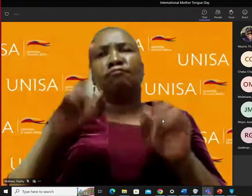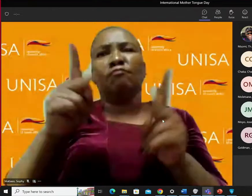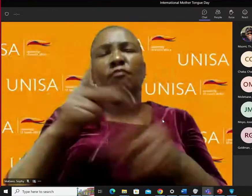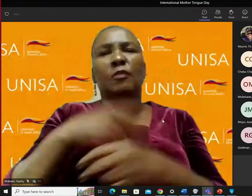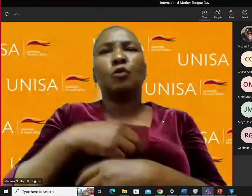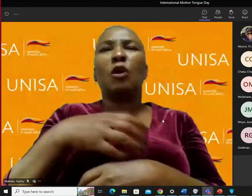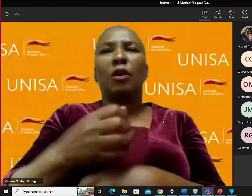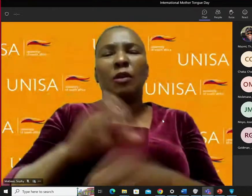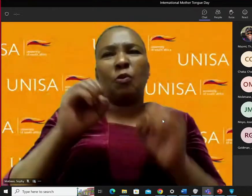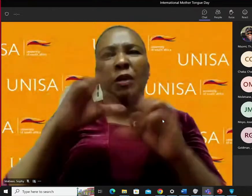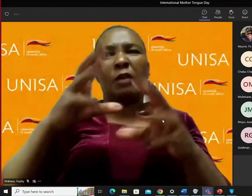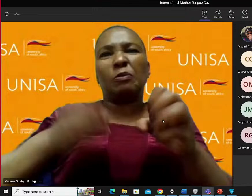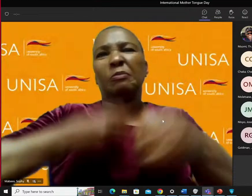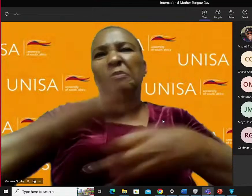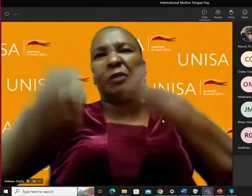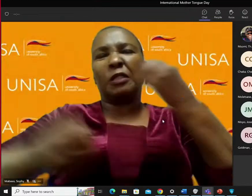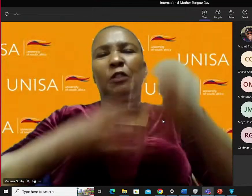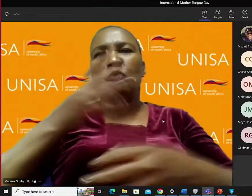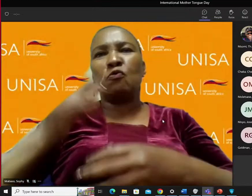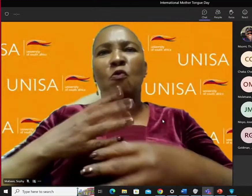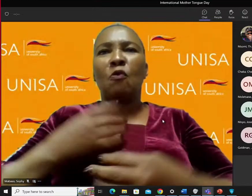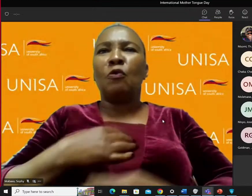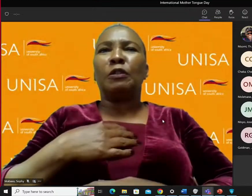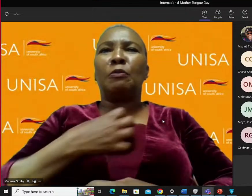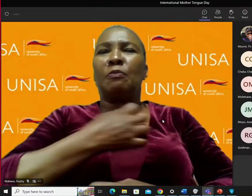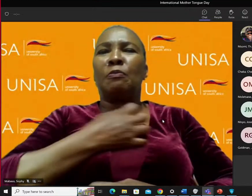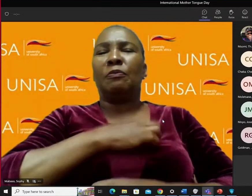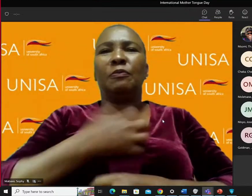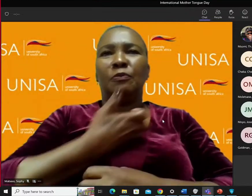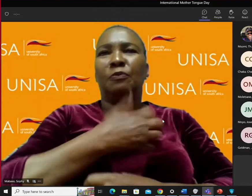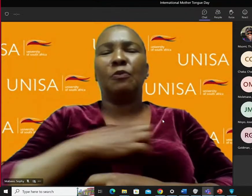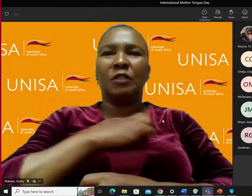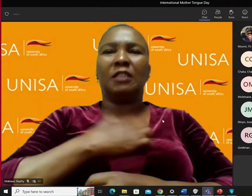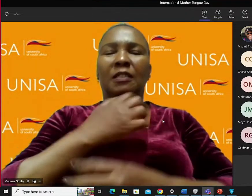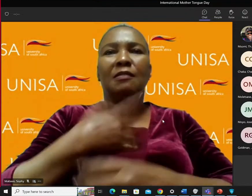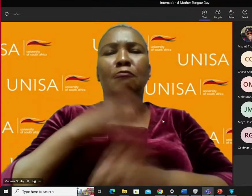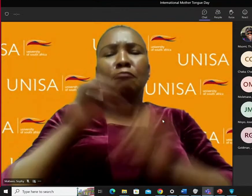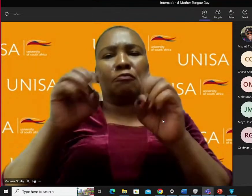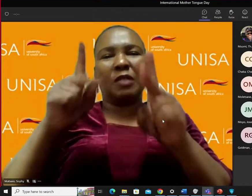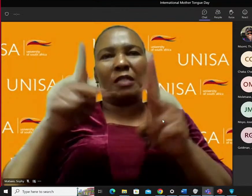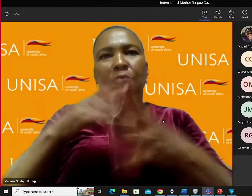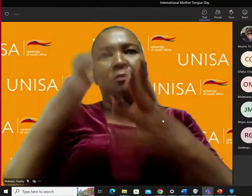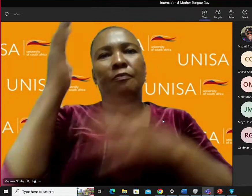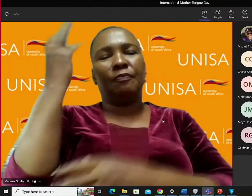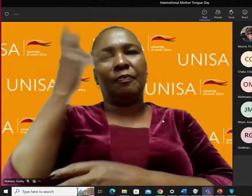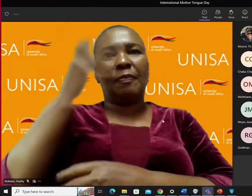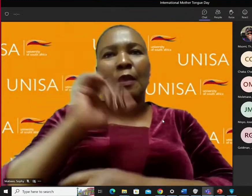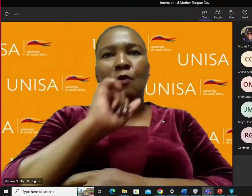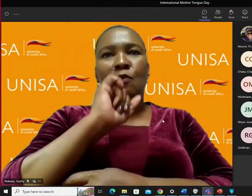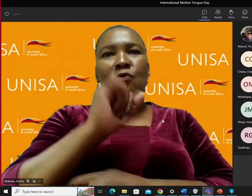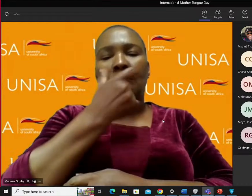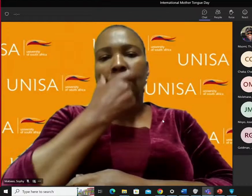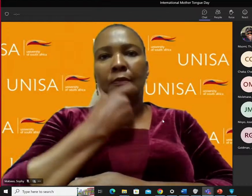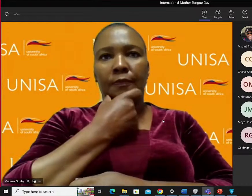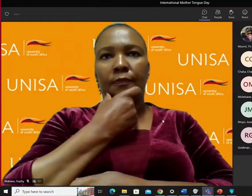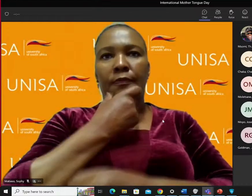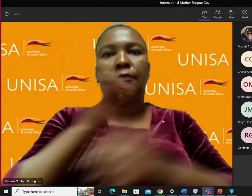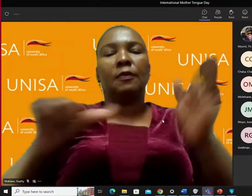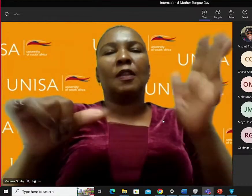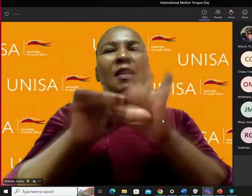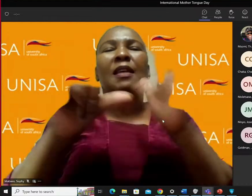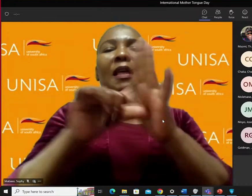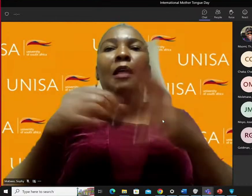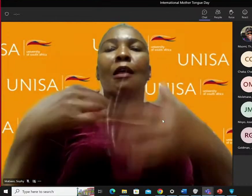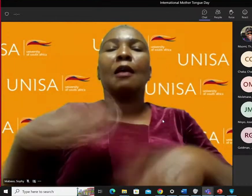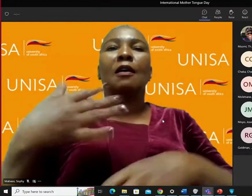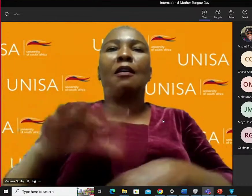your feelings. You know, it's okay to address your sadness. And it's important to, because if we